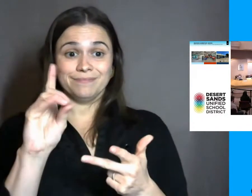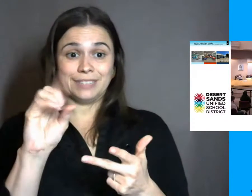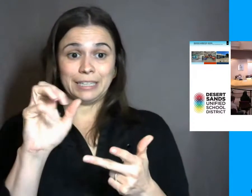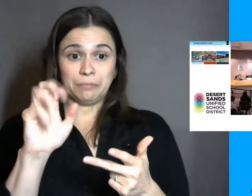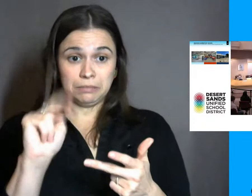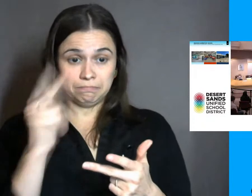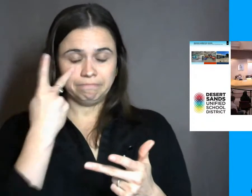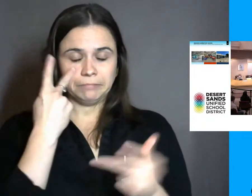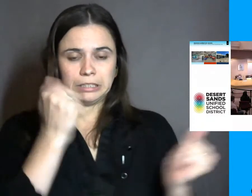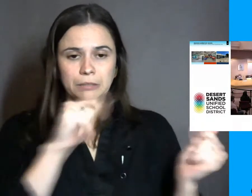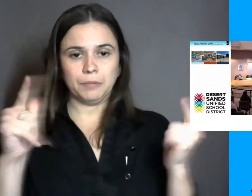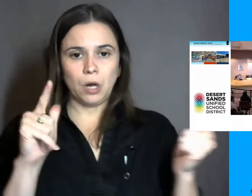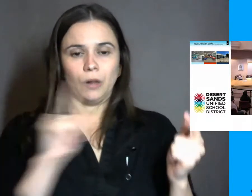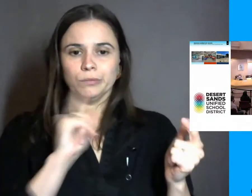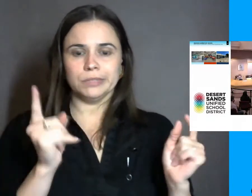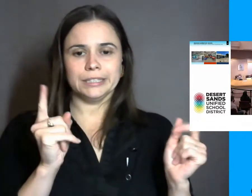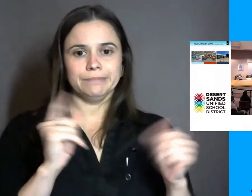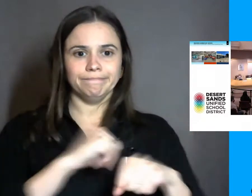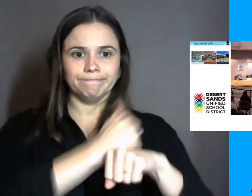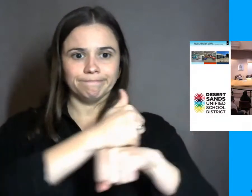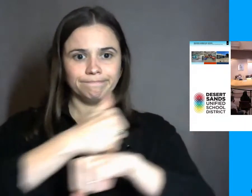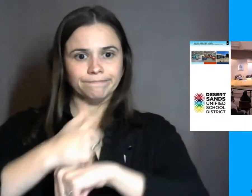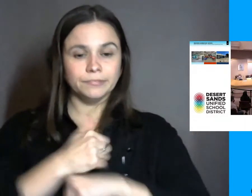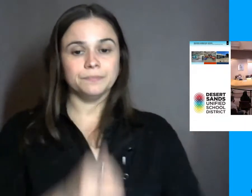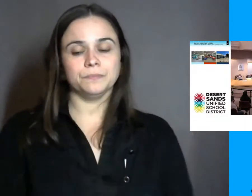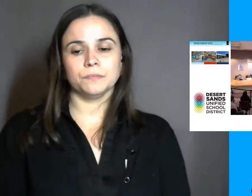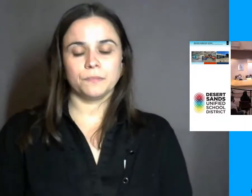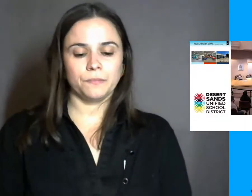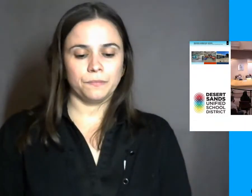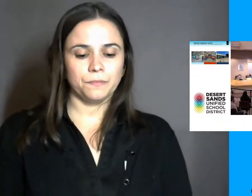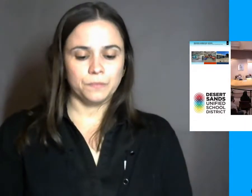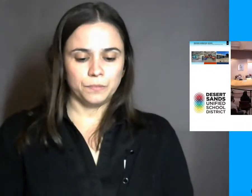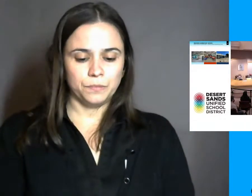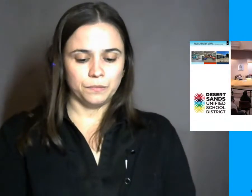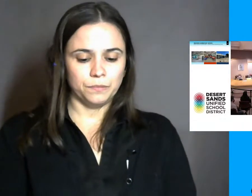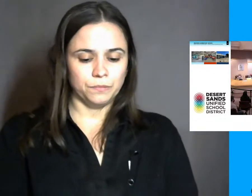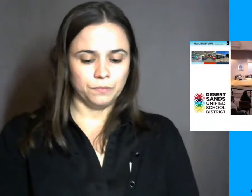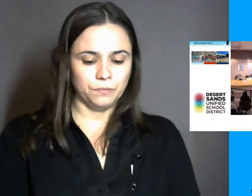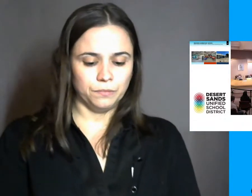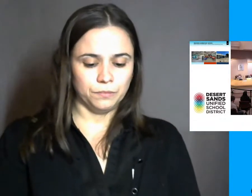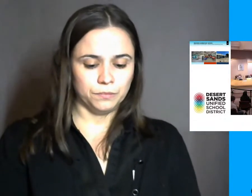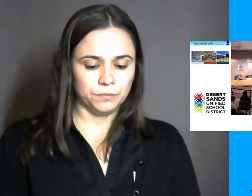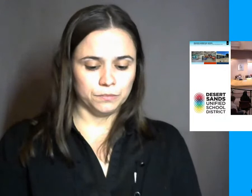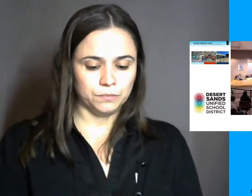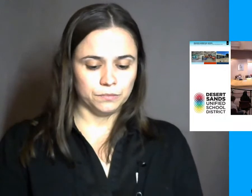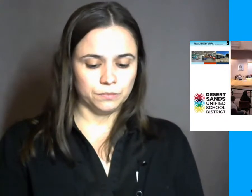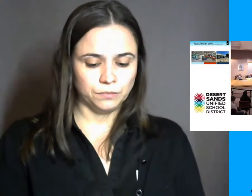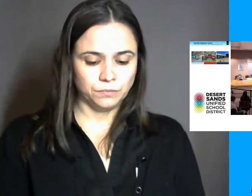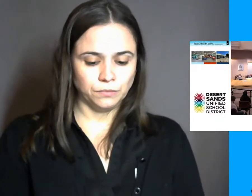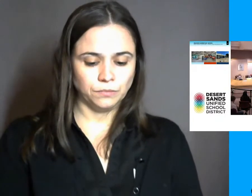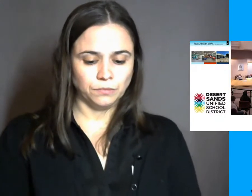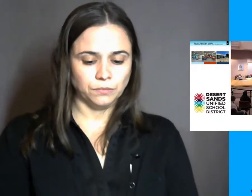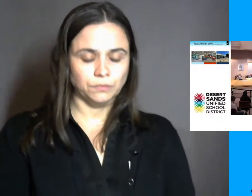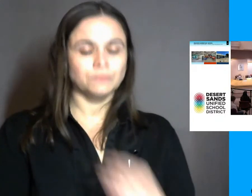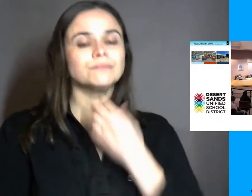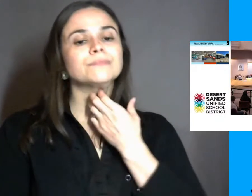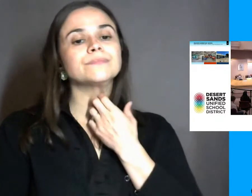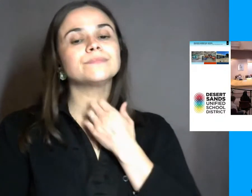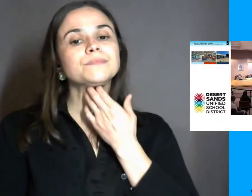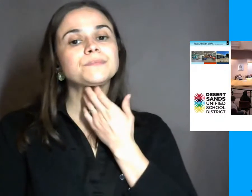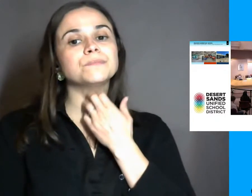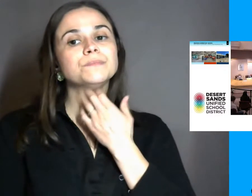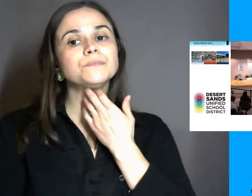come together. And we will be occupying and turning over the kindergarten buildings here in the spring break of this year. And that will be kind